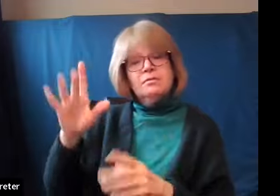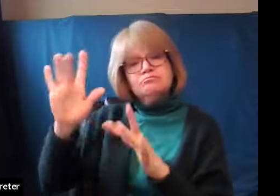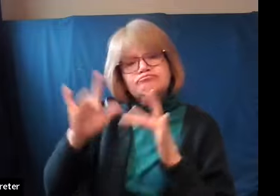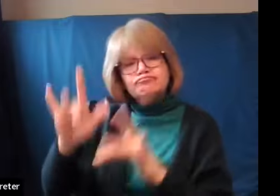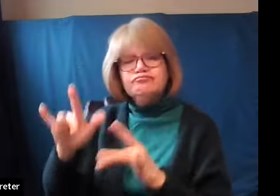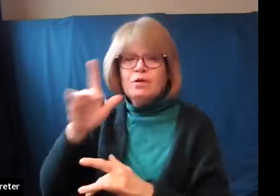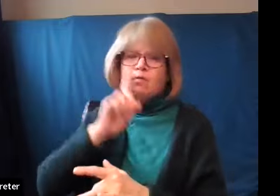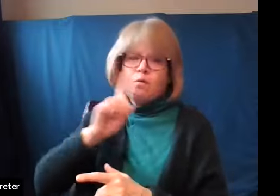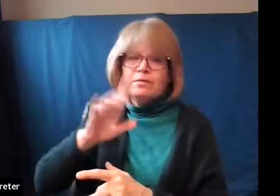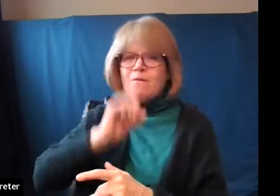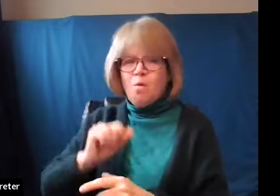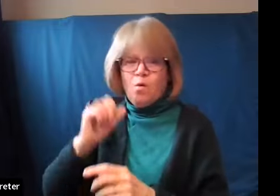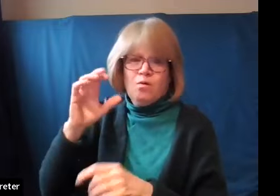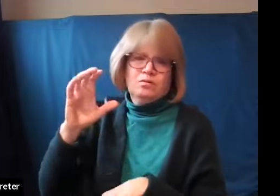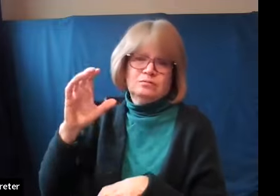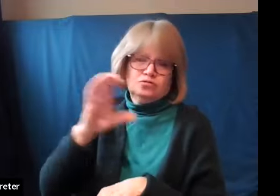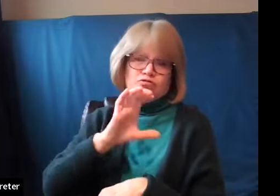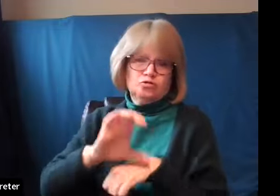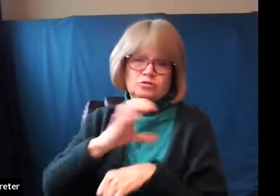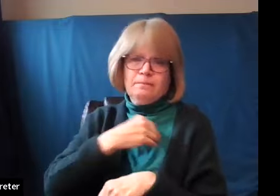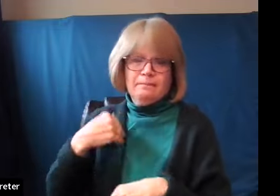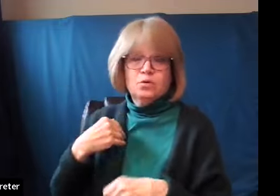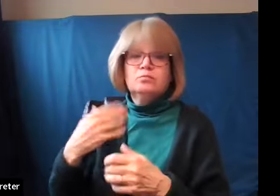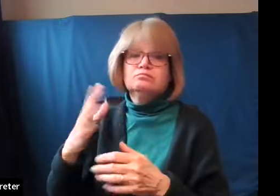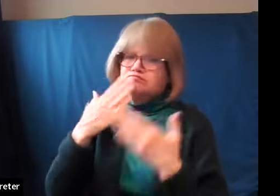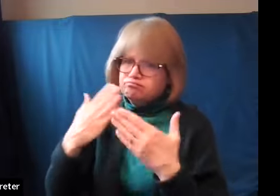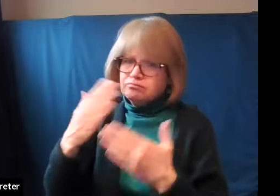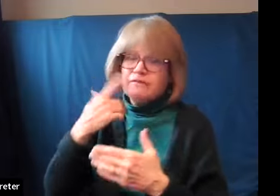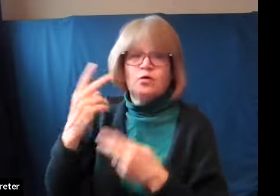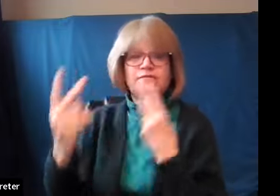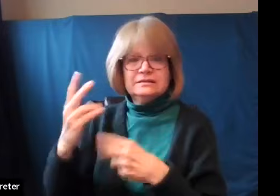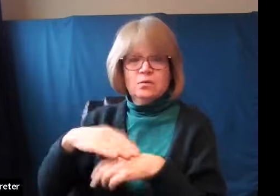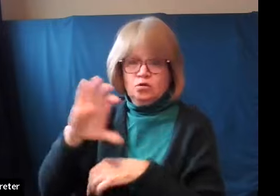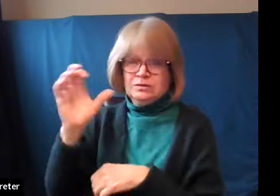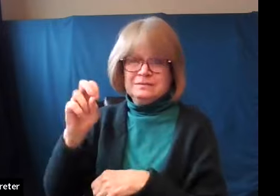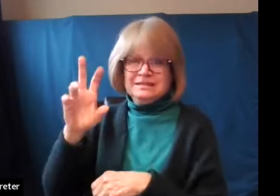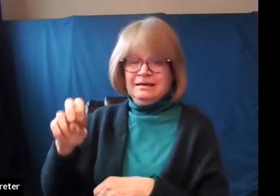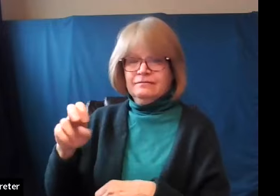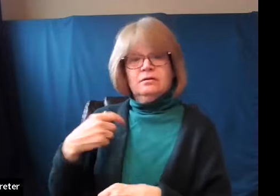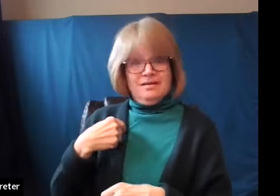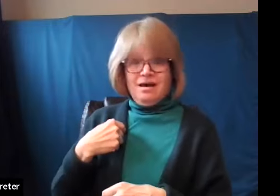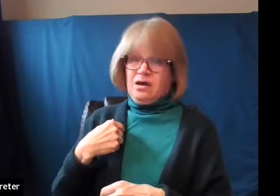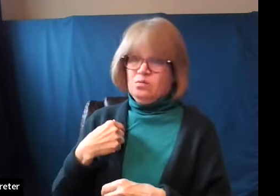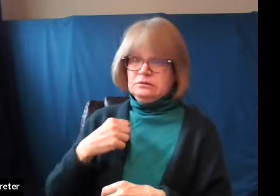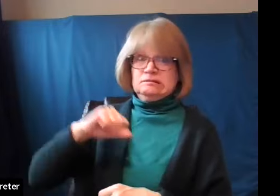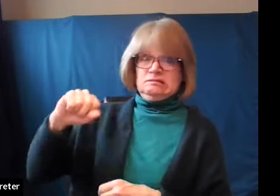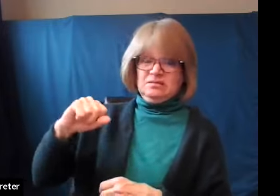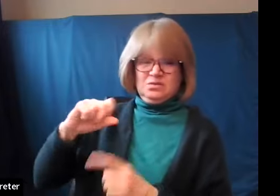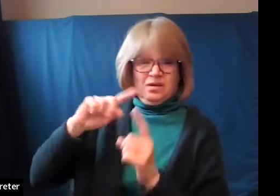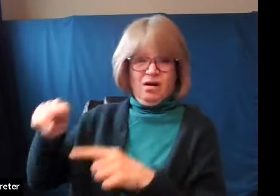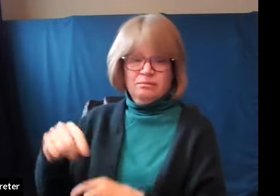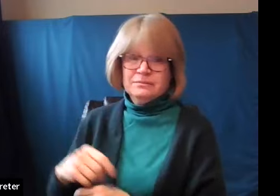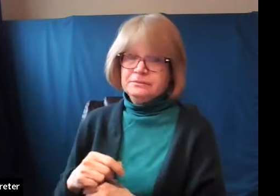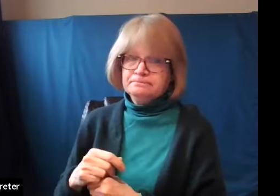old parishioner grateful for a visit on Christmas Eve. To think that I was so reluctant to stop by.